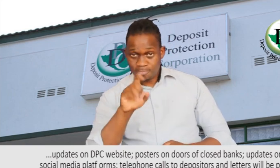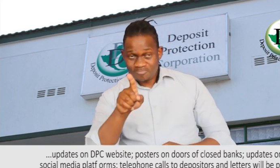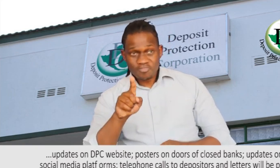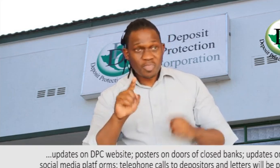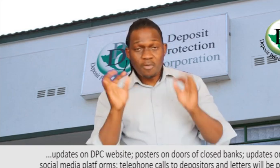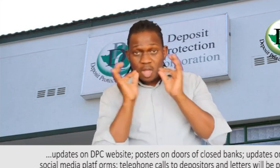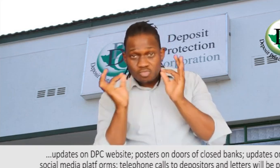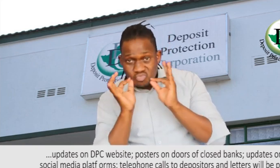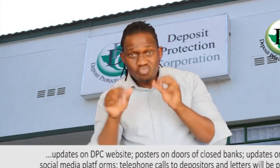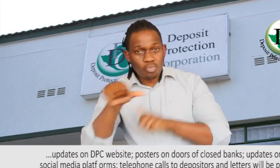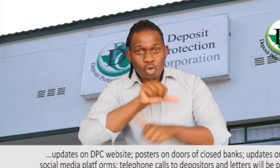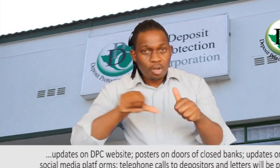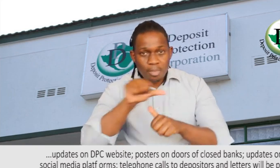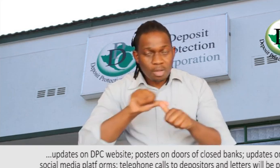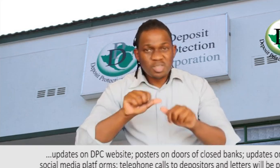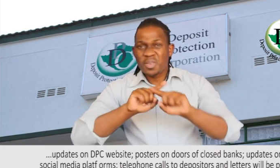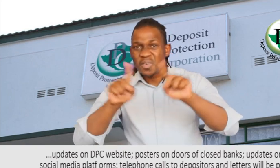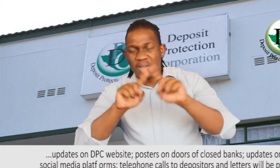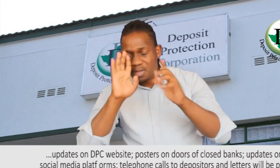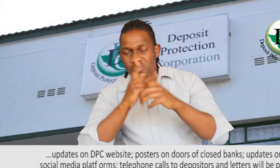posters on doors of closed banks, updates